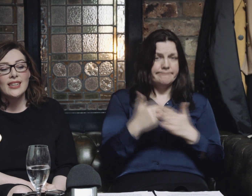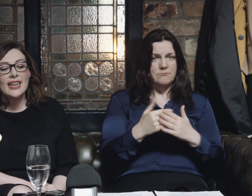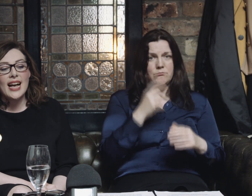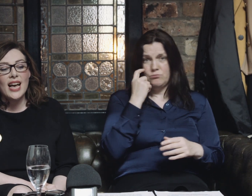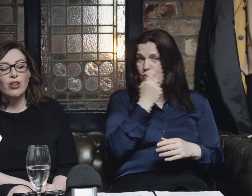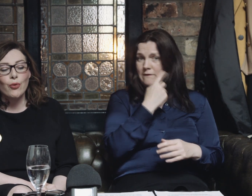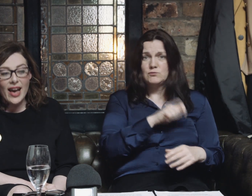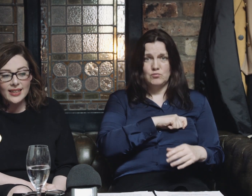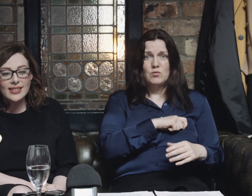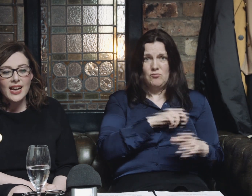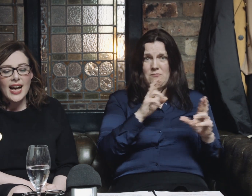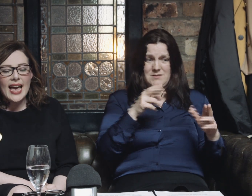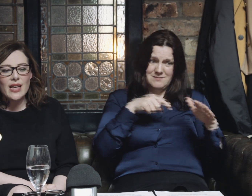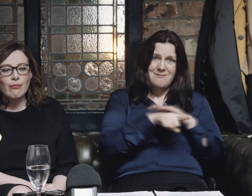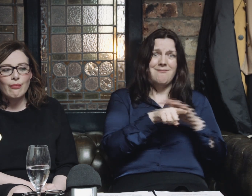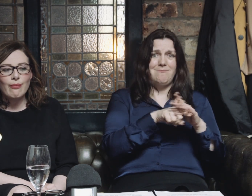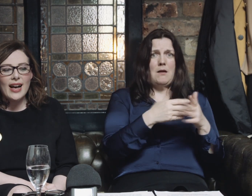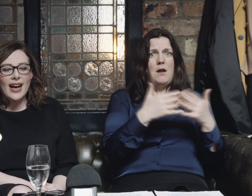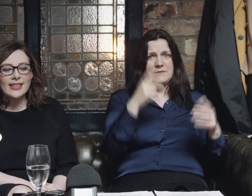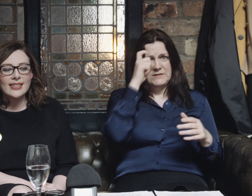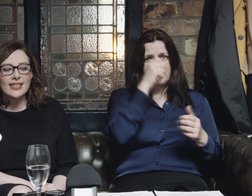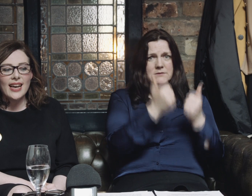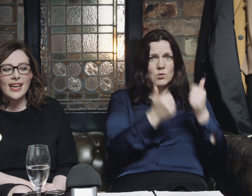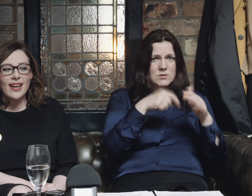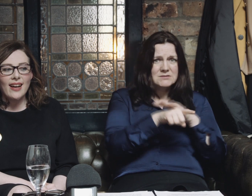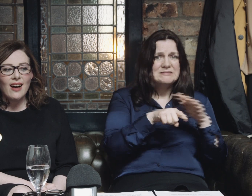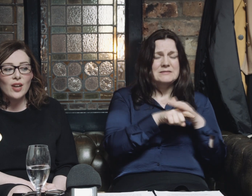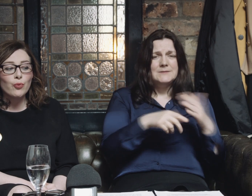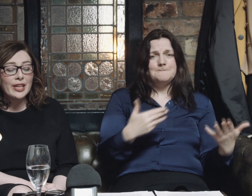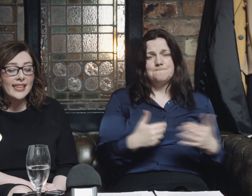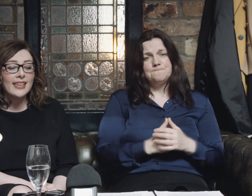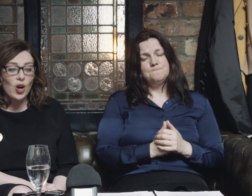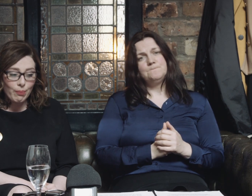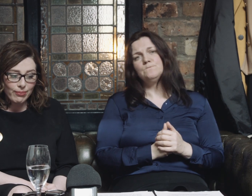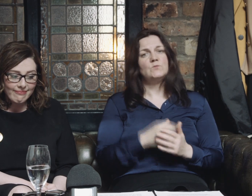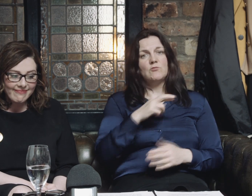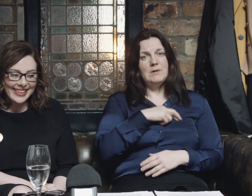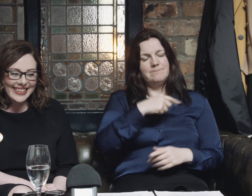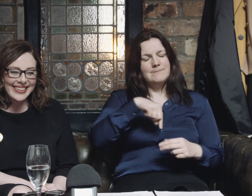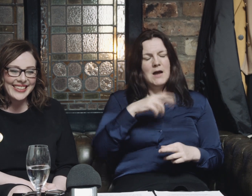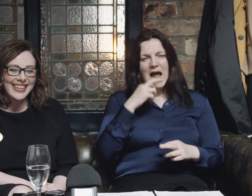be correct. And I really hope